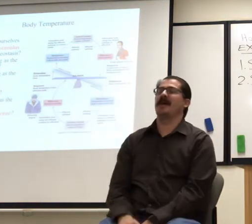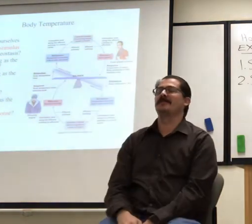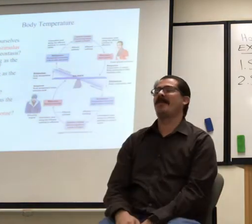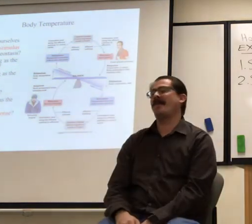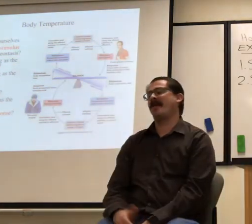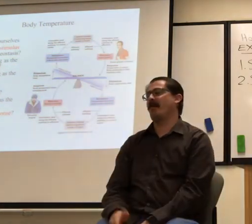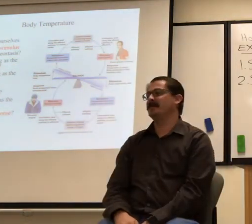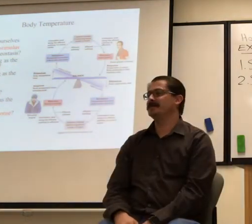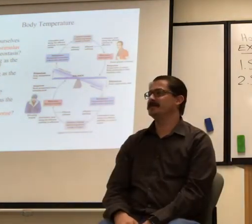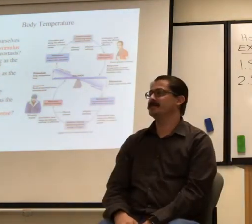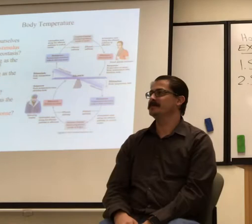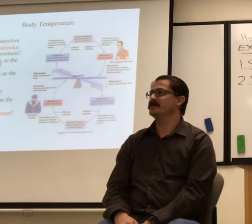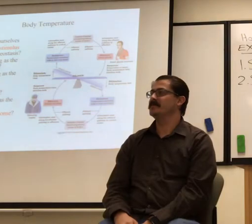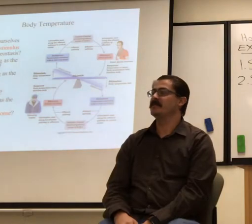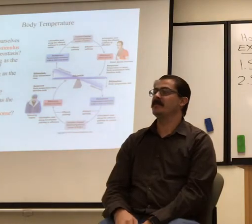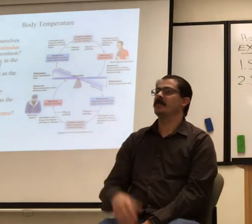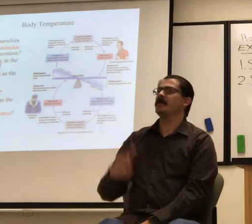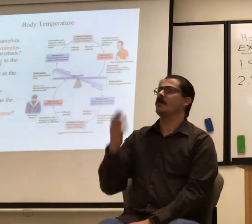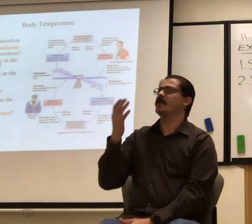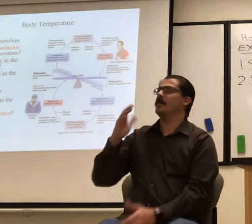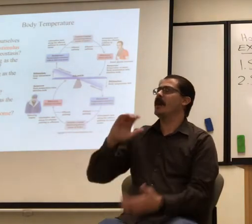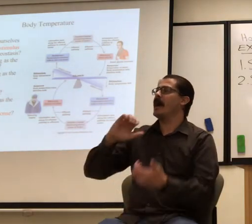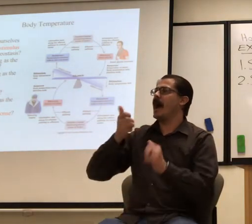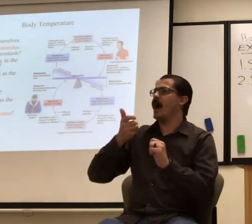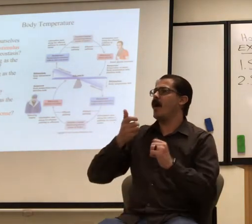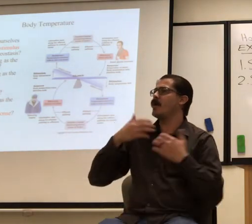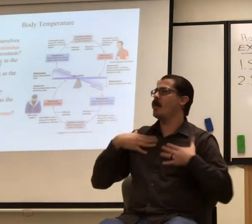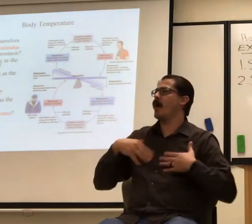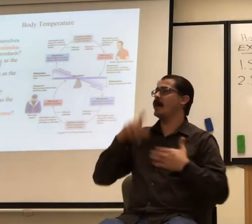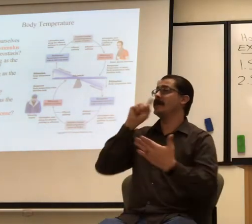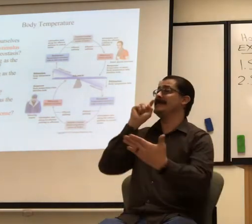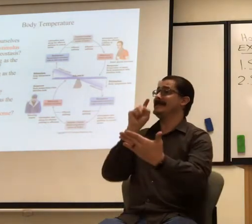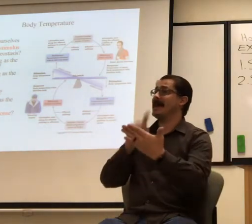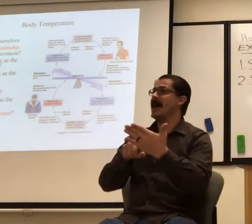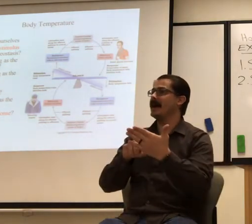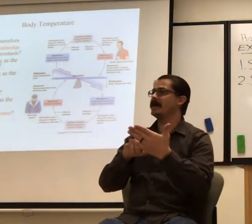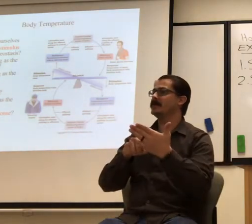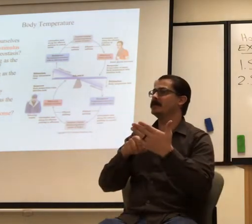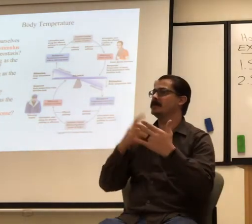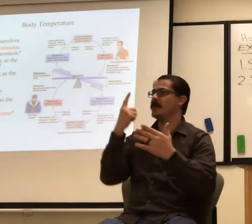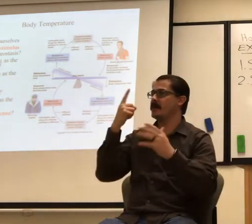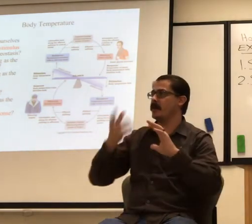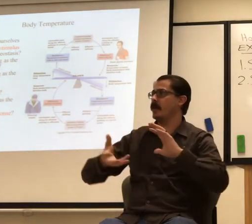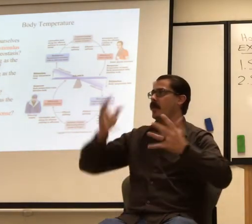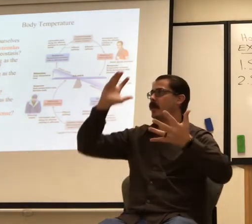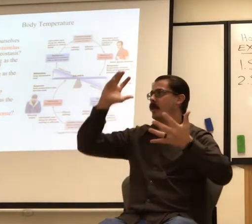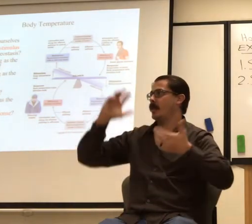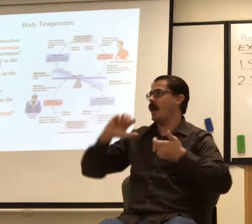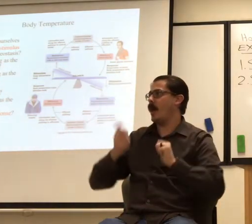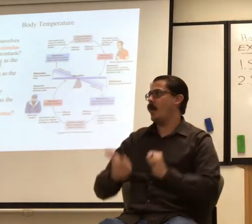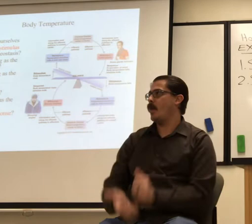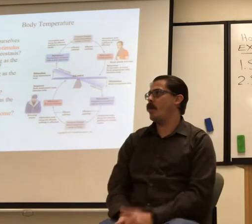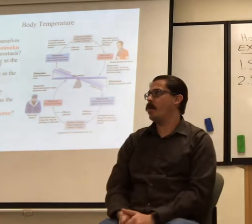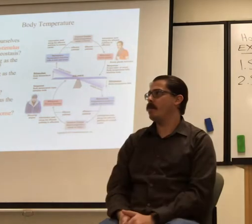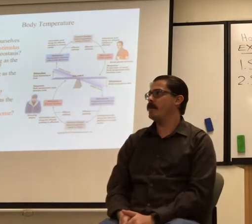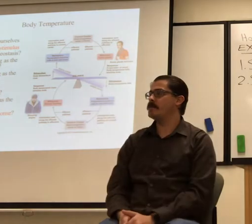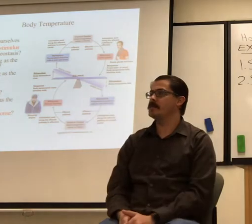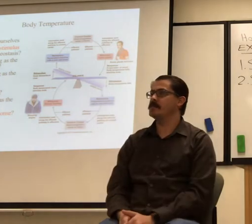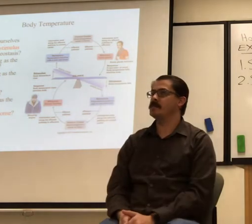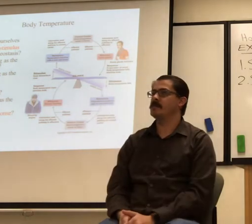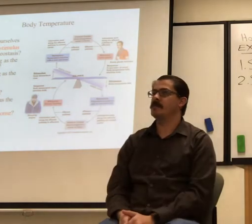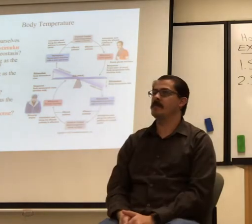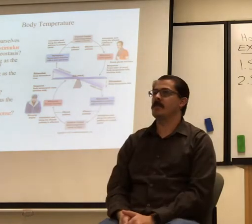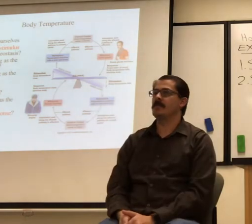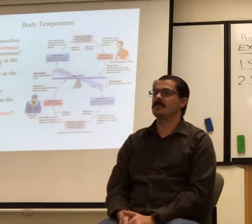What is the mechanism to detect the disturbance?